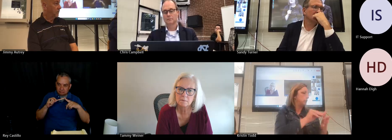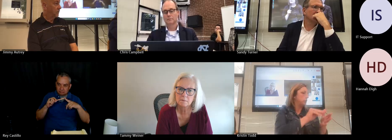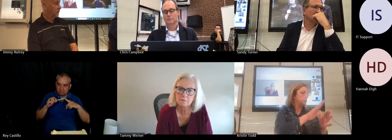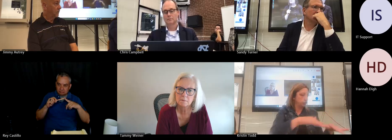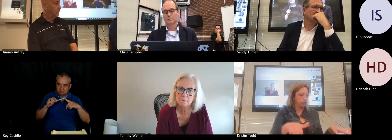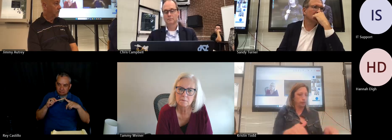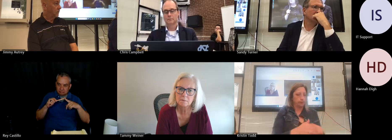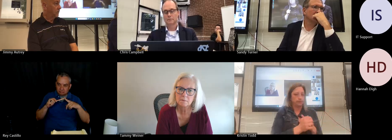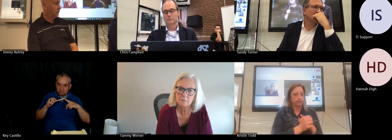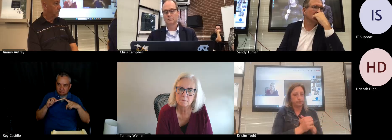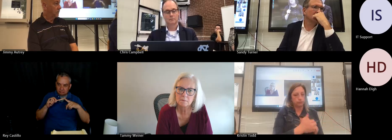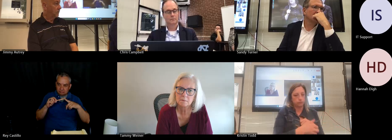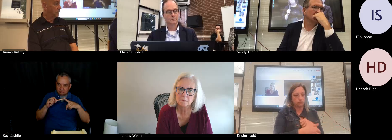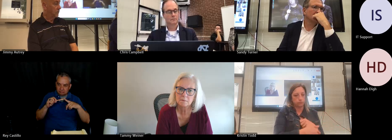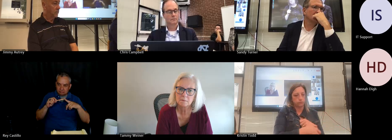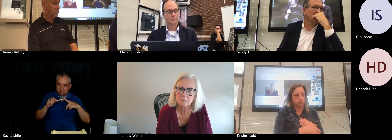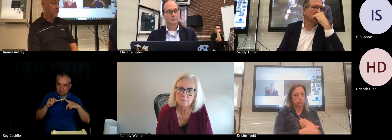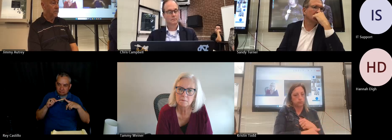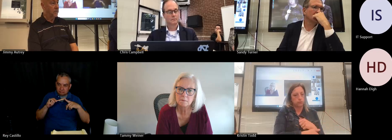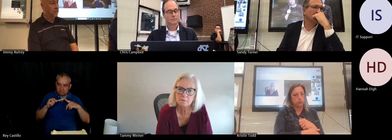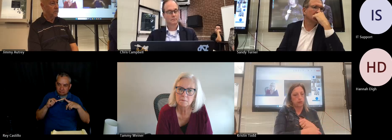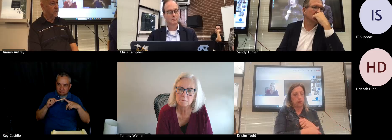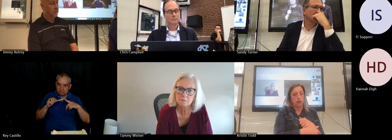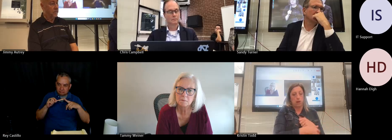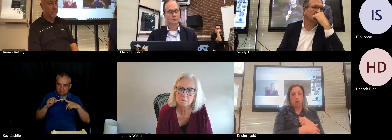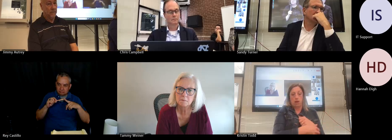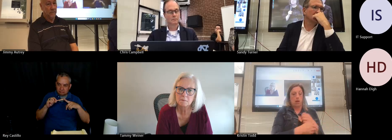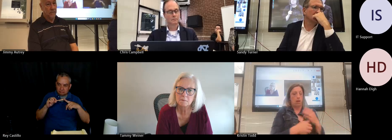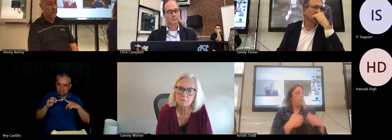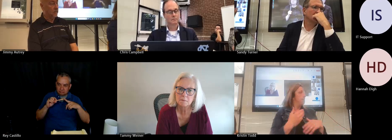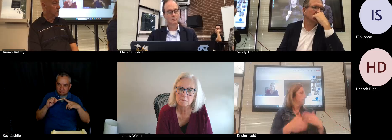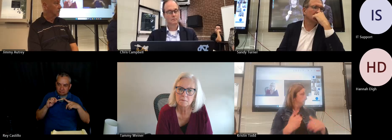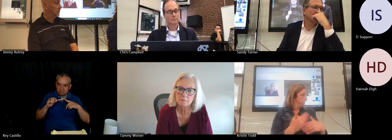And that is specific for deaf and hard of hearing children.